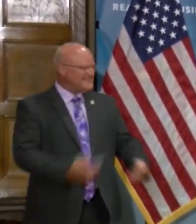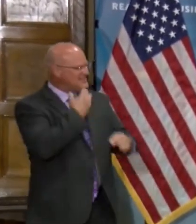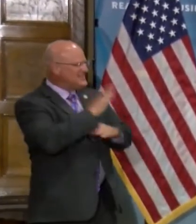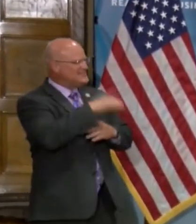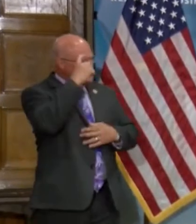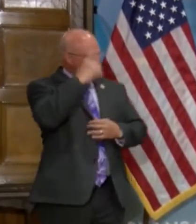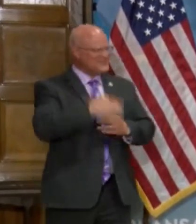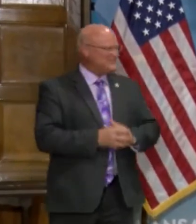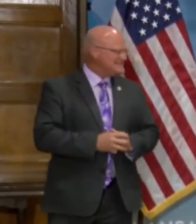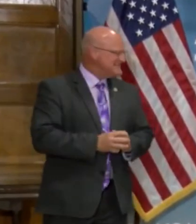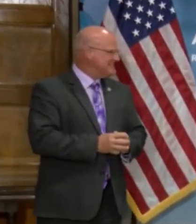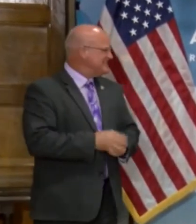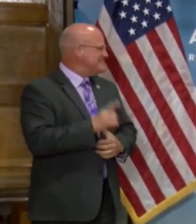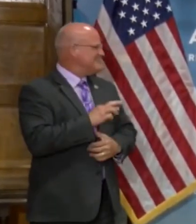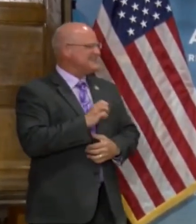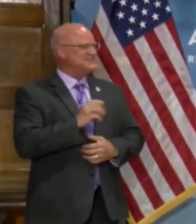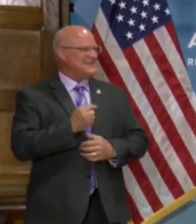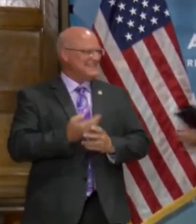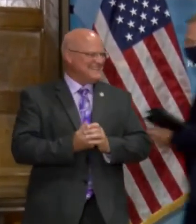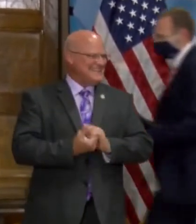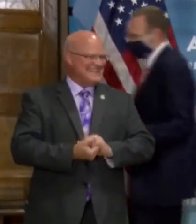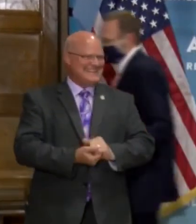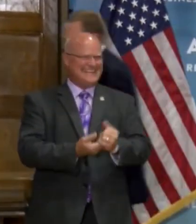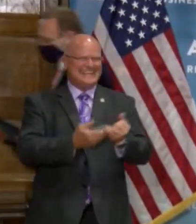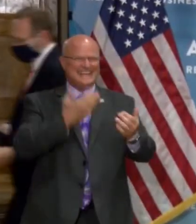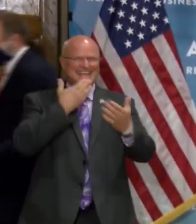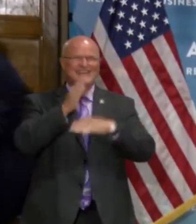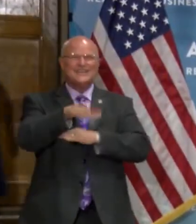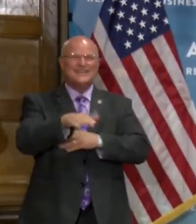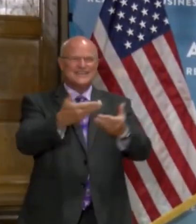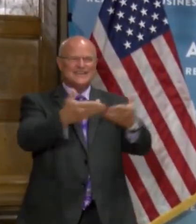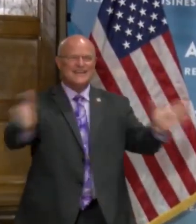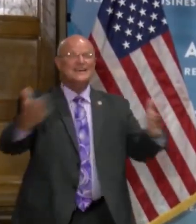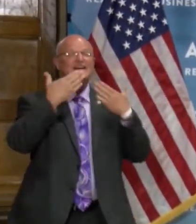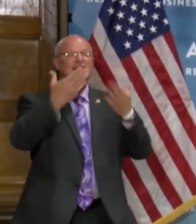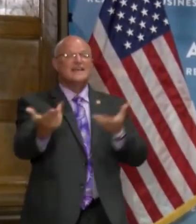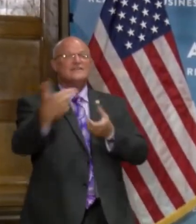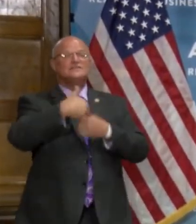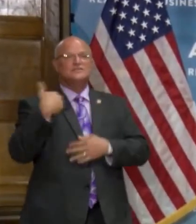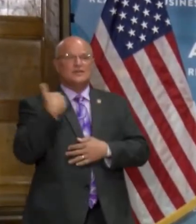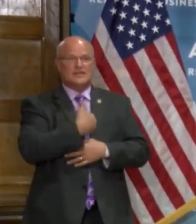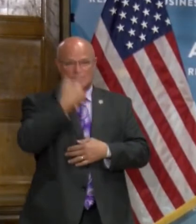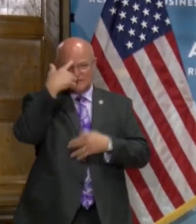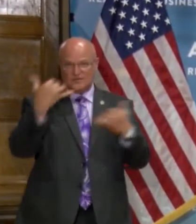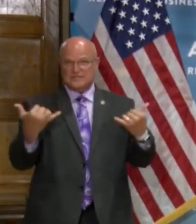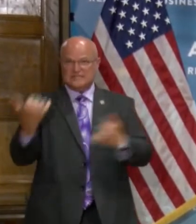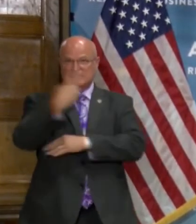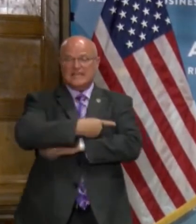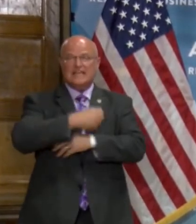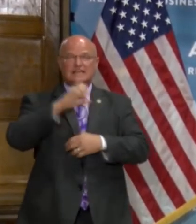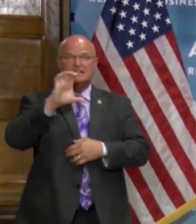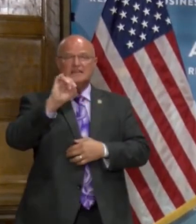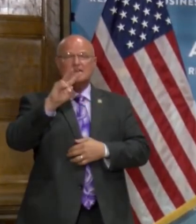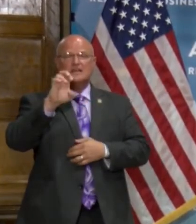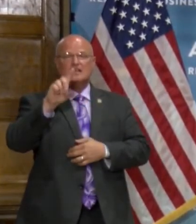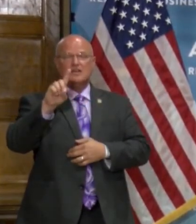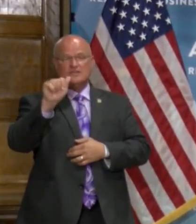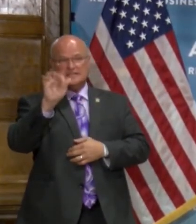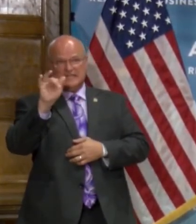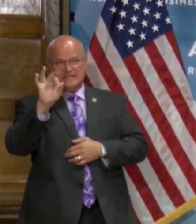Hello, Eddie. Good afternoon. Good afternoon to everyone. Thank you for joining us for today's COVID-19